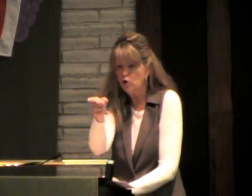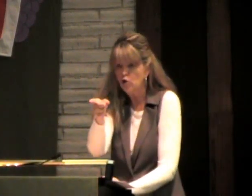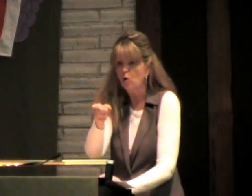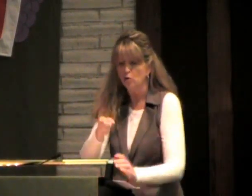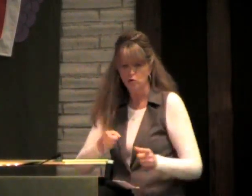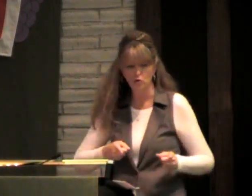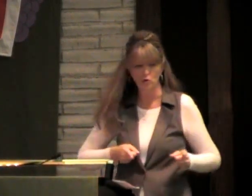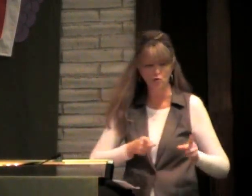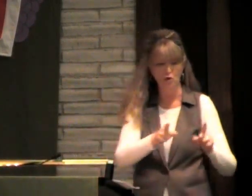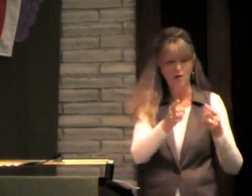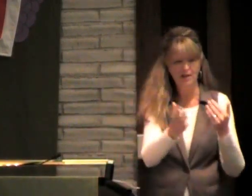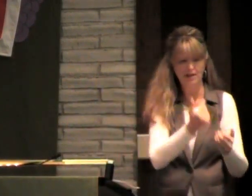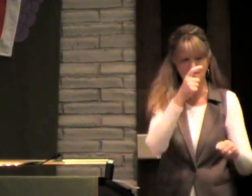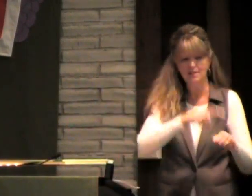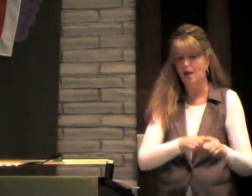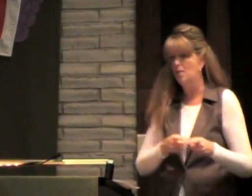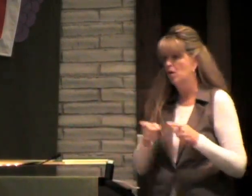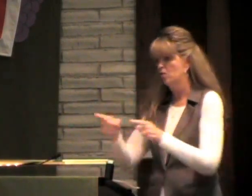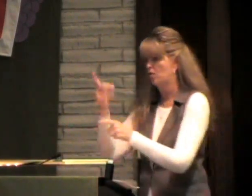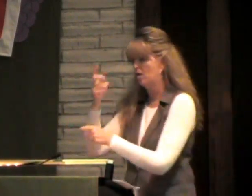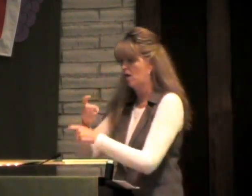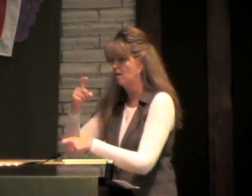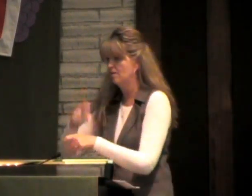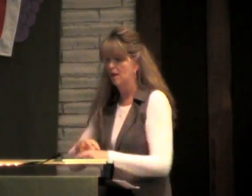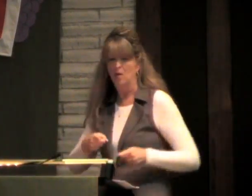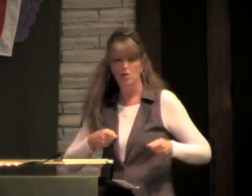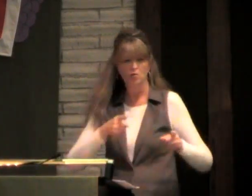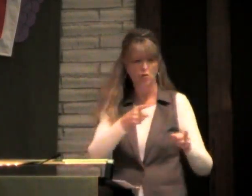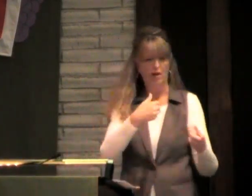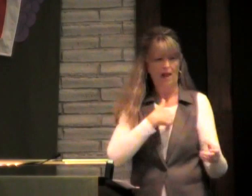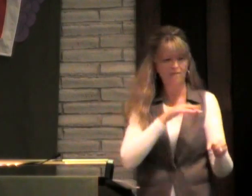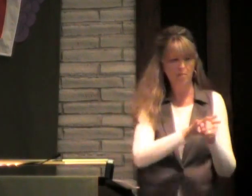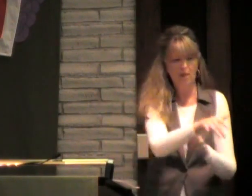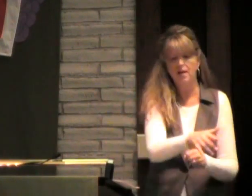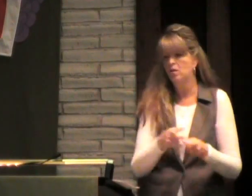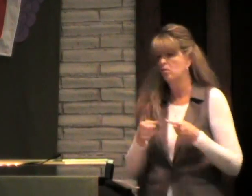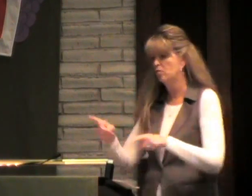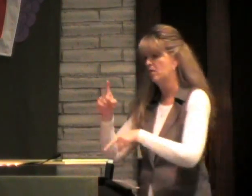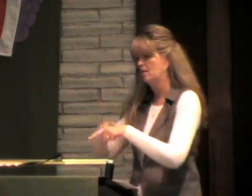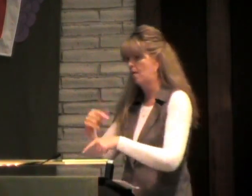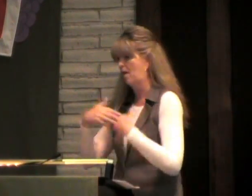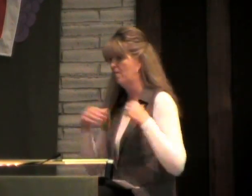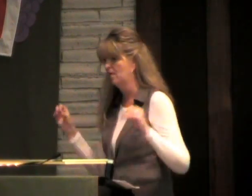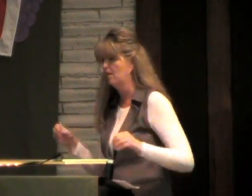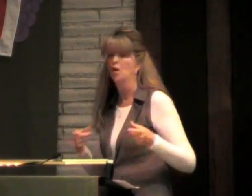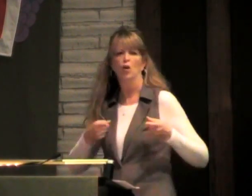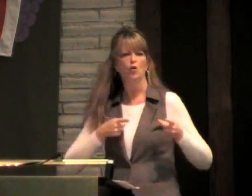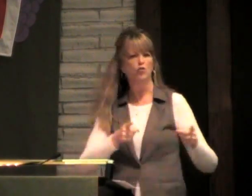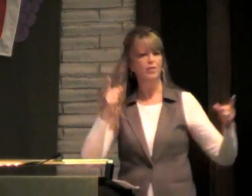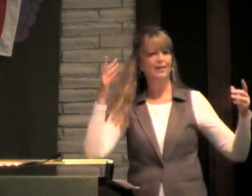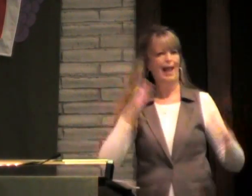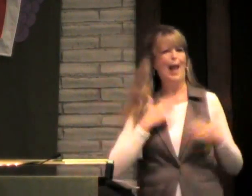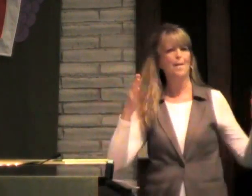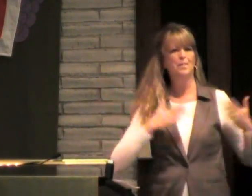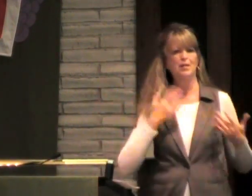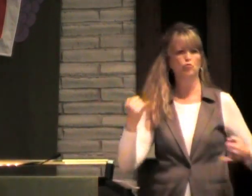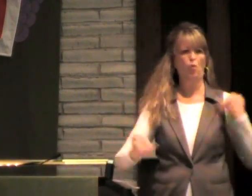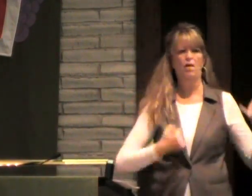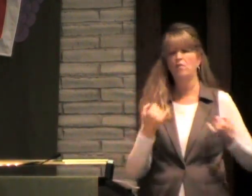powerful. The presence of God with you during easy times and tough times during times of plenty and times of need,